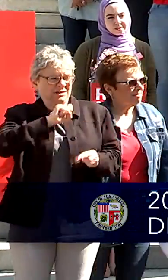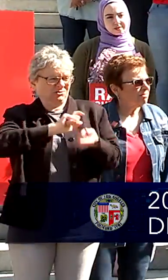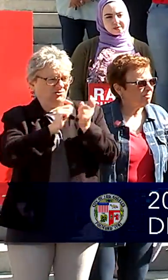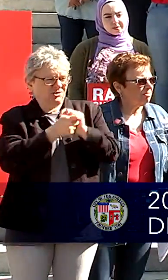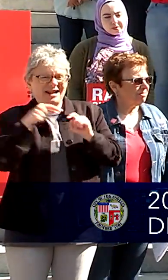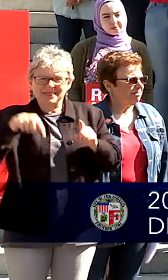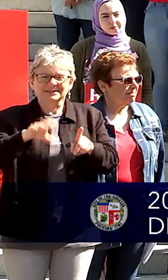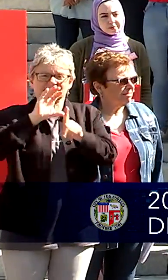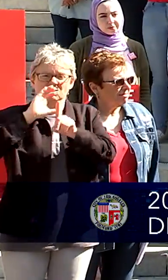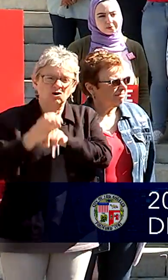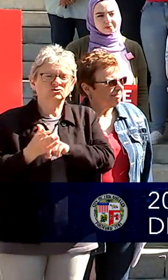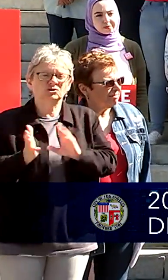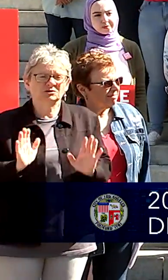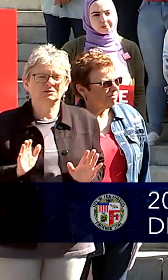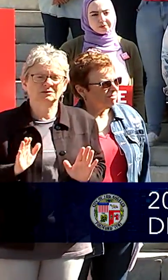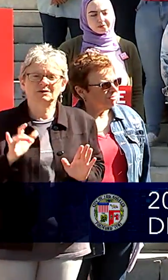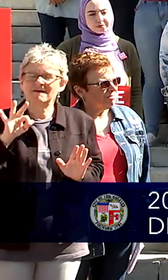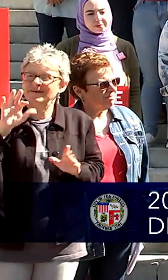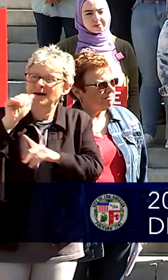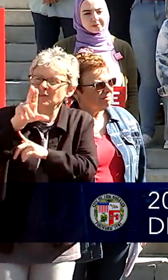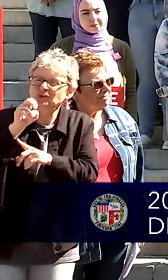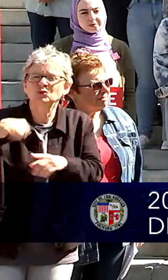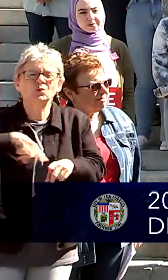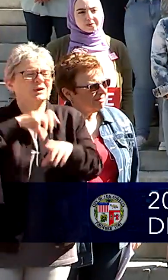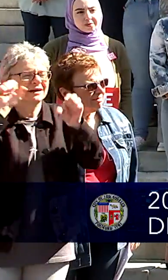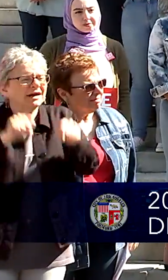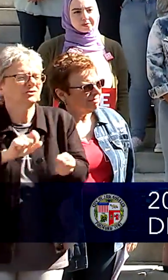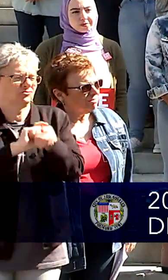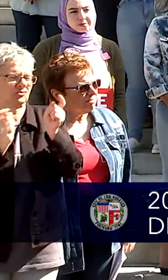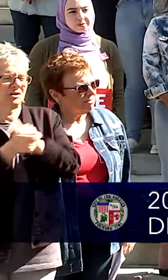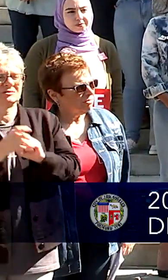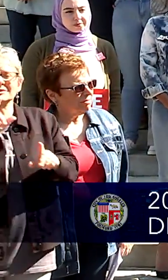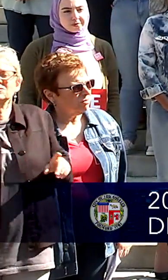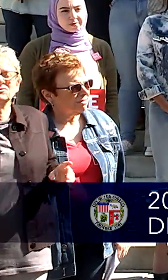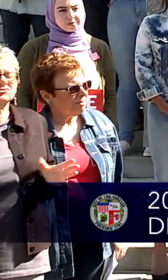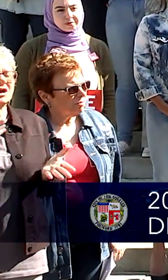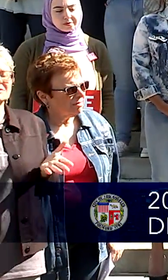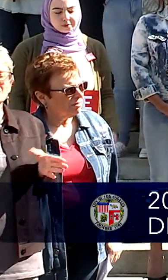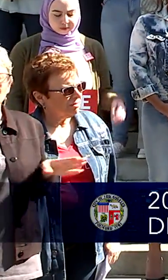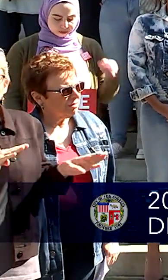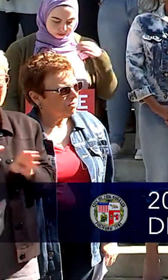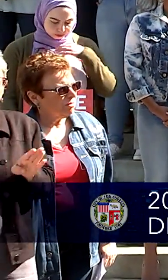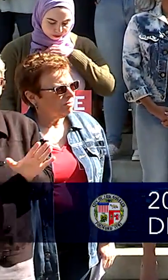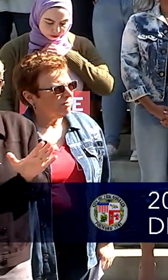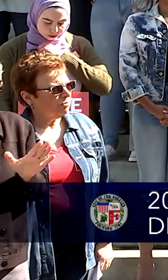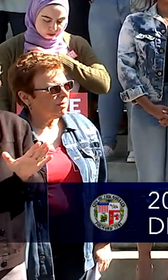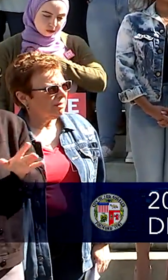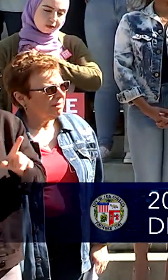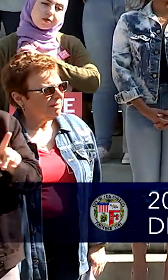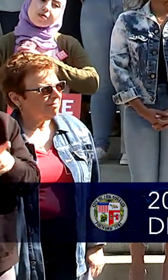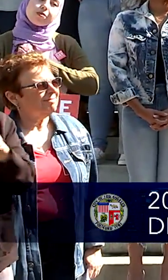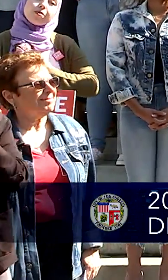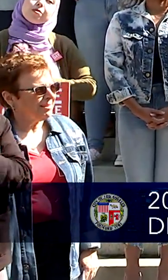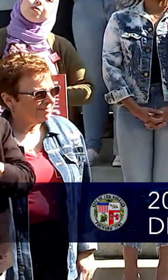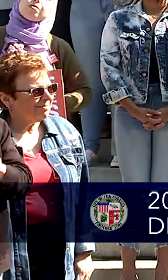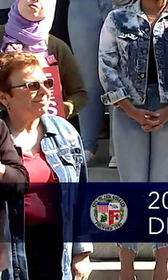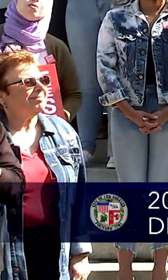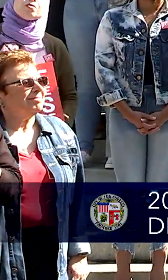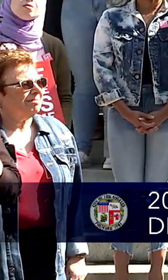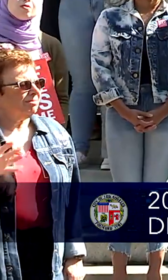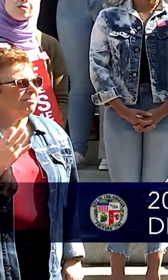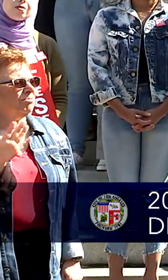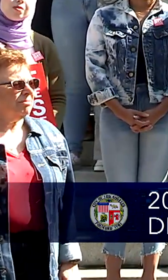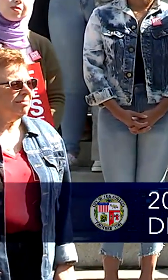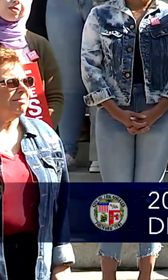change this culture of abuse. We can change it. It's just behavioral. It's about changing minds.